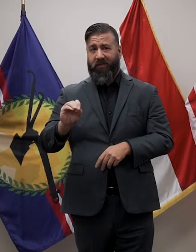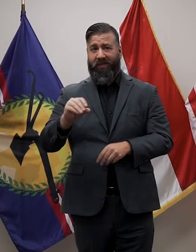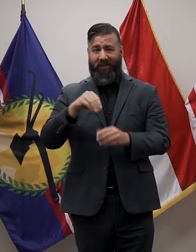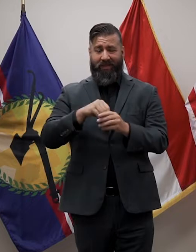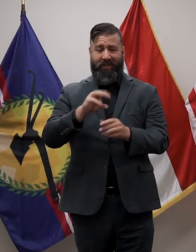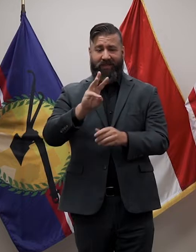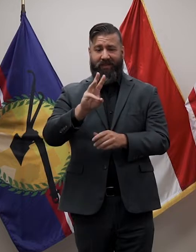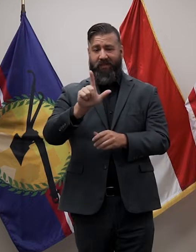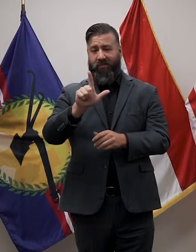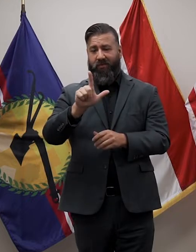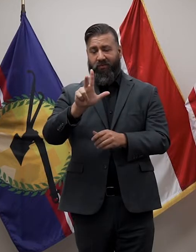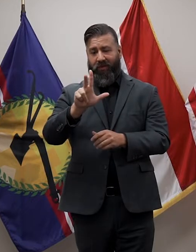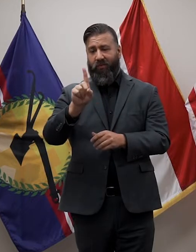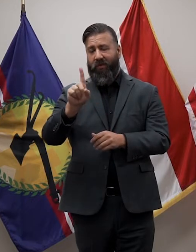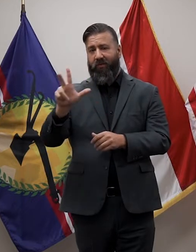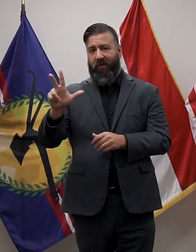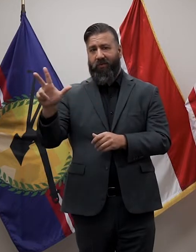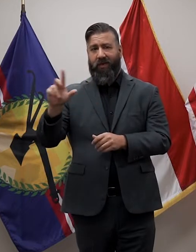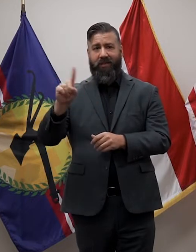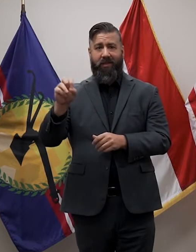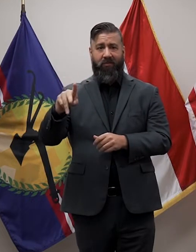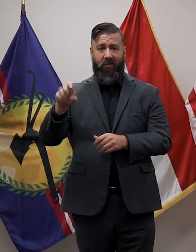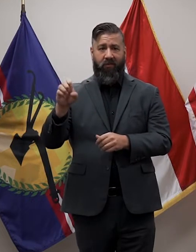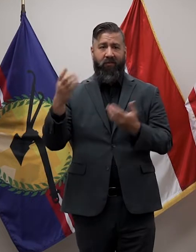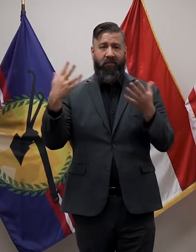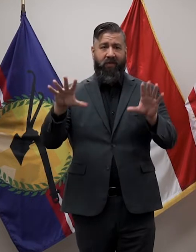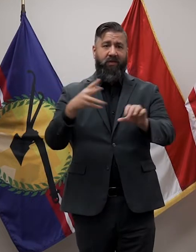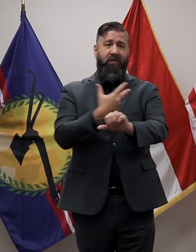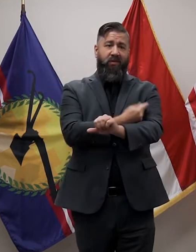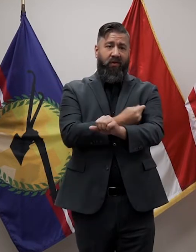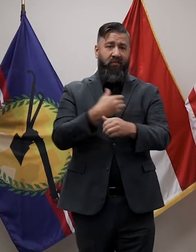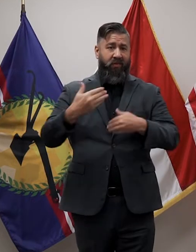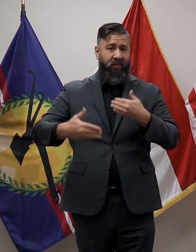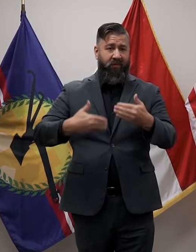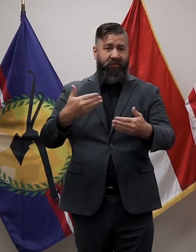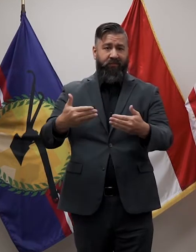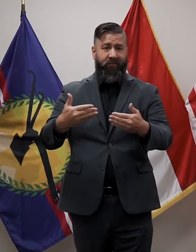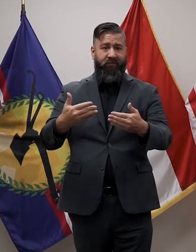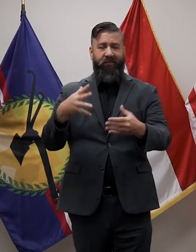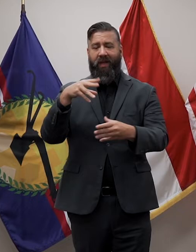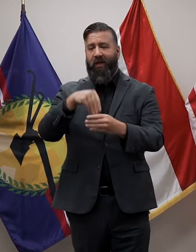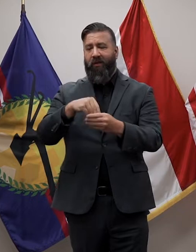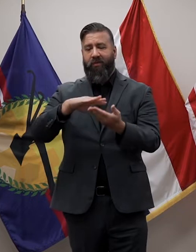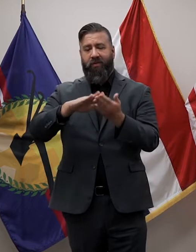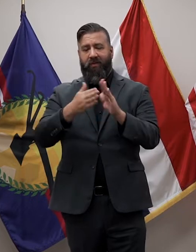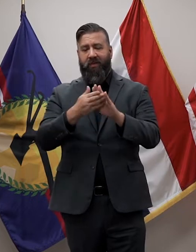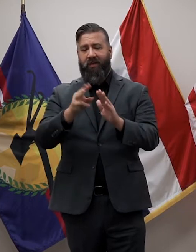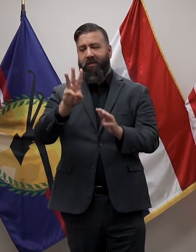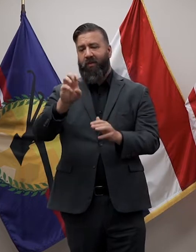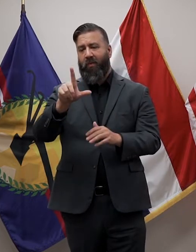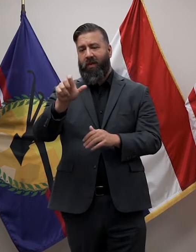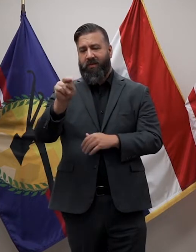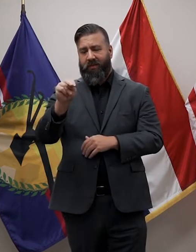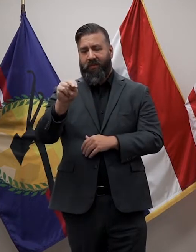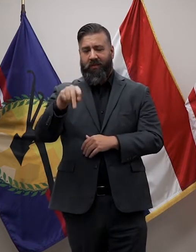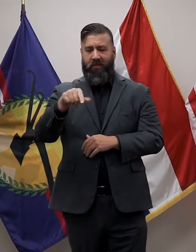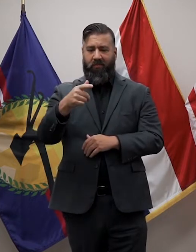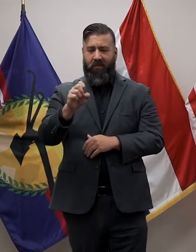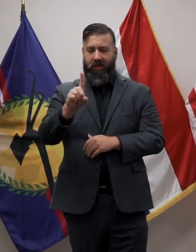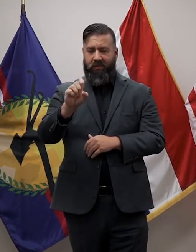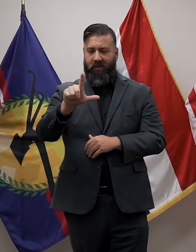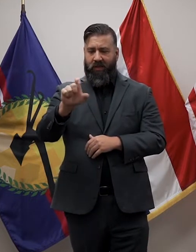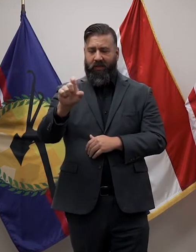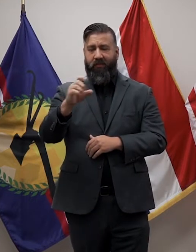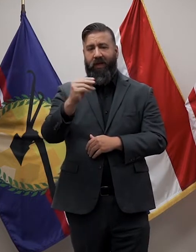63133 zip code have started the vaccination process. That includes the communities of Wellston, Pagedale, and Hanley